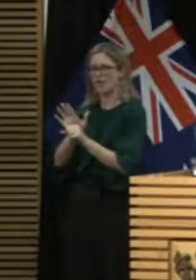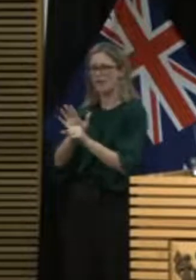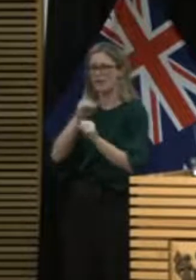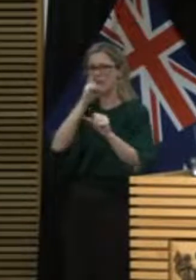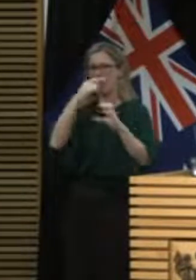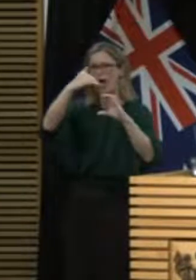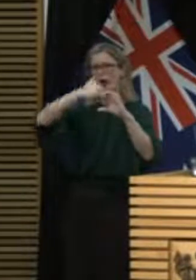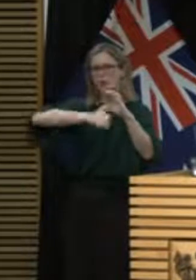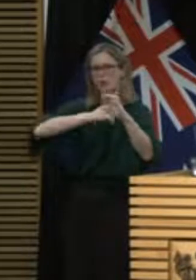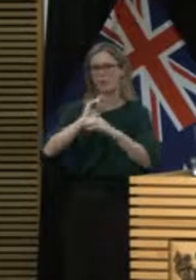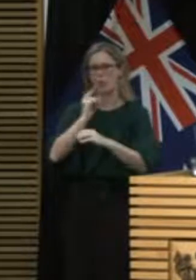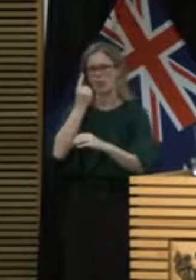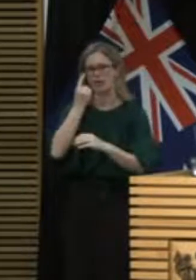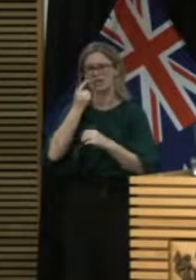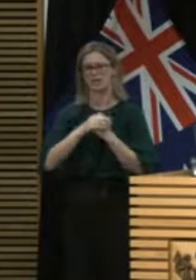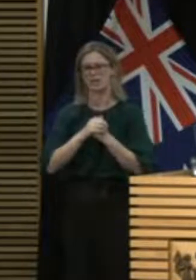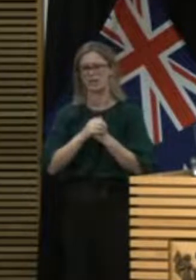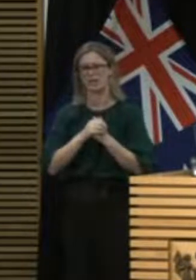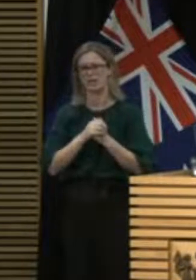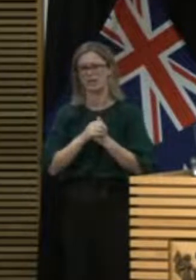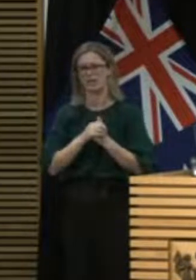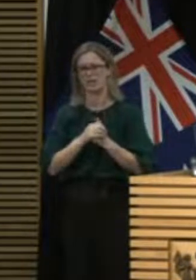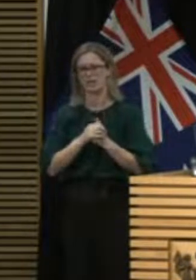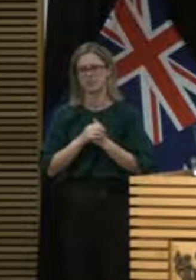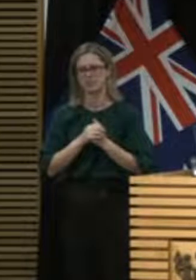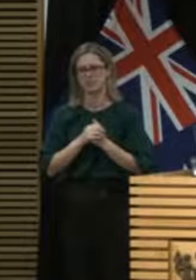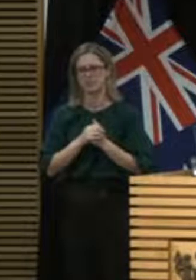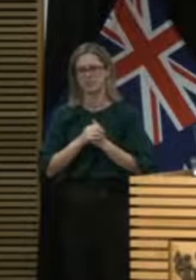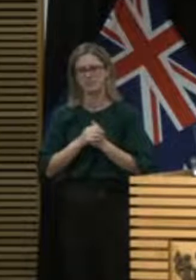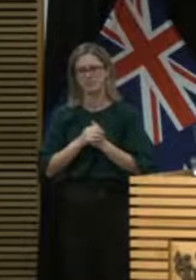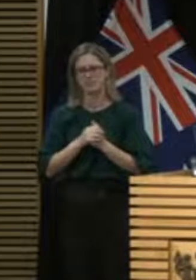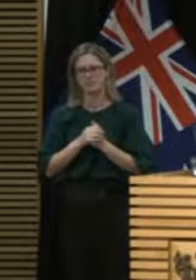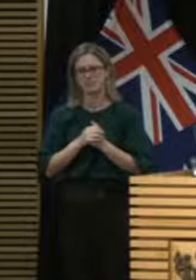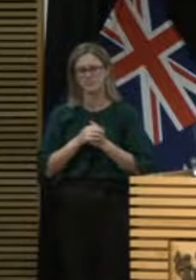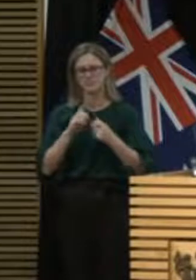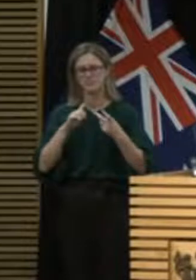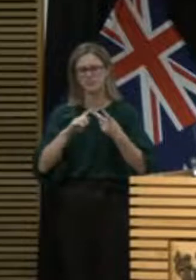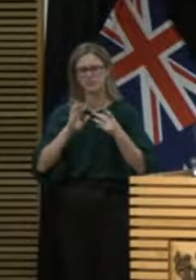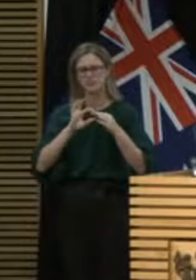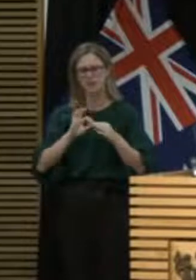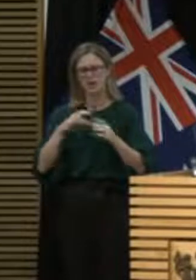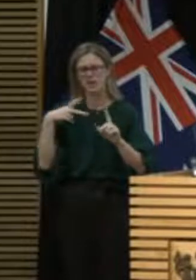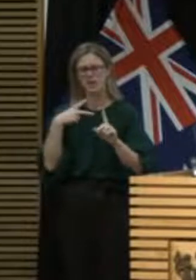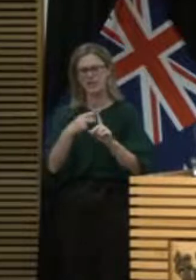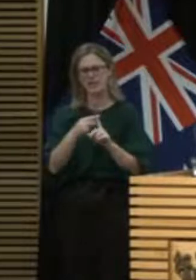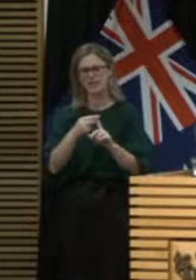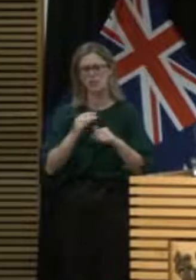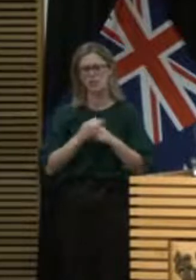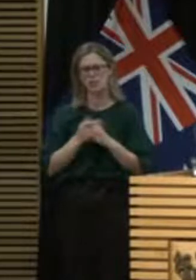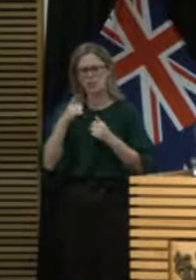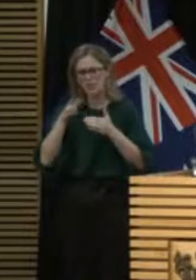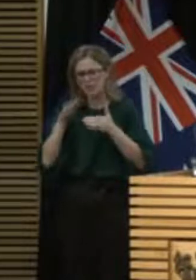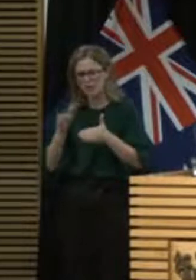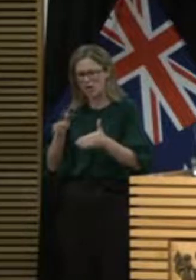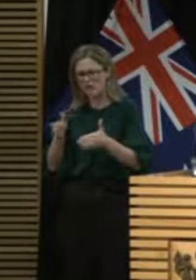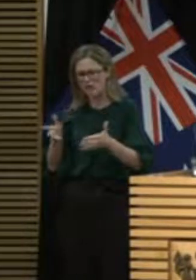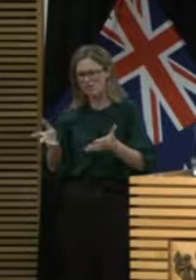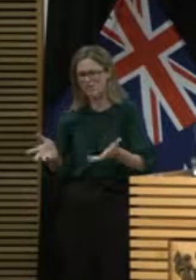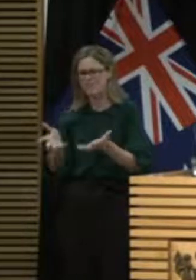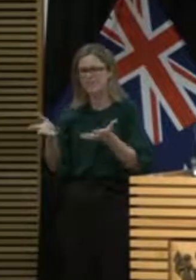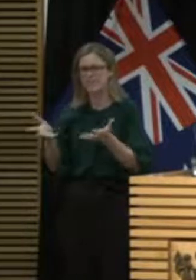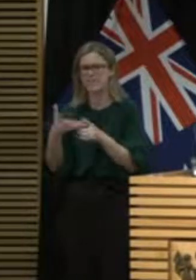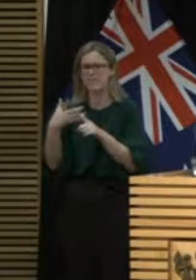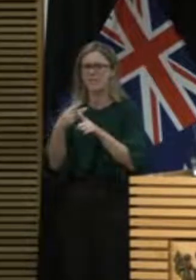out of Auckland on a single occasion. In terms of vaccination, our focus has been on making